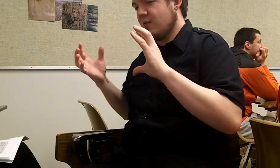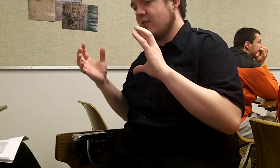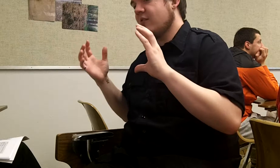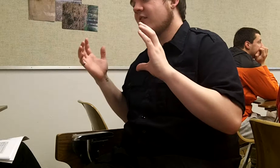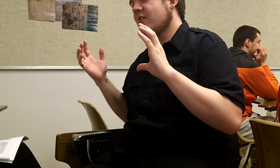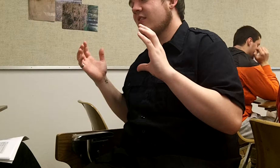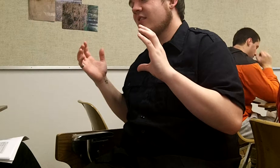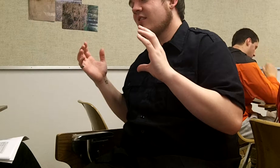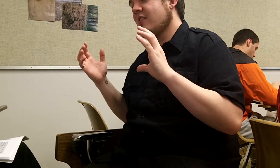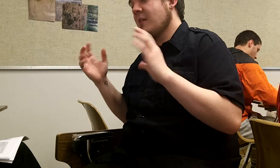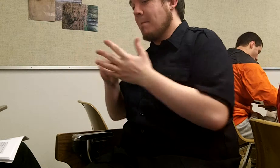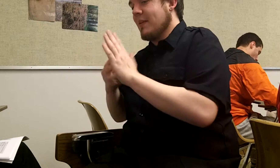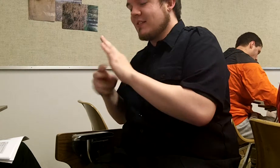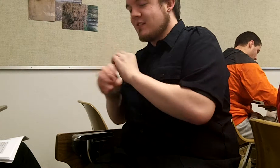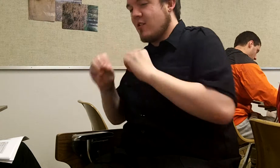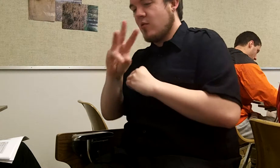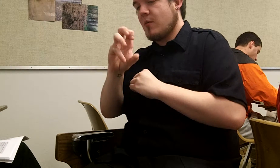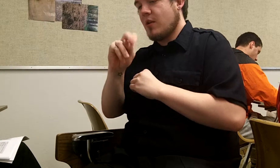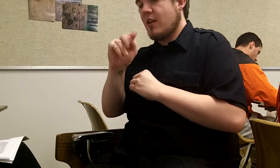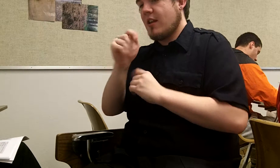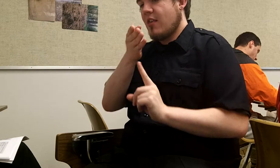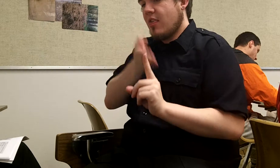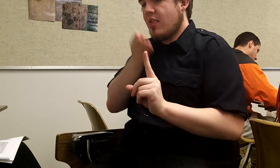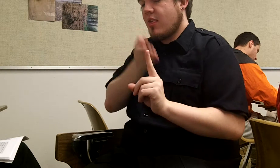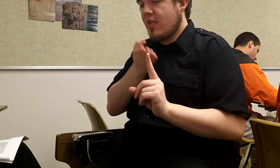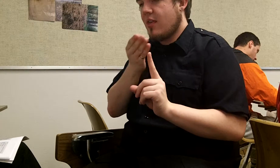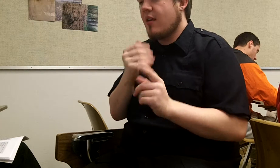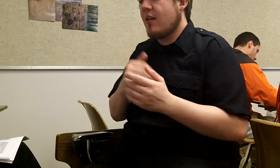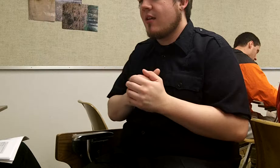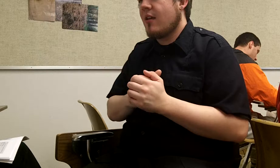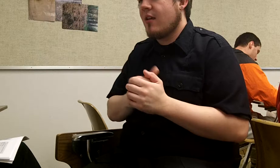there's no Wnt here, disheveled is here, and it's actually going to target